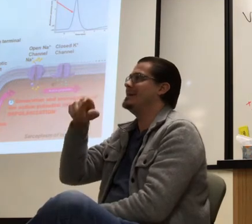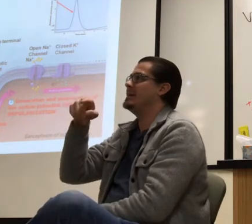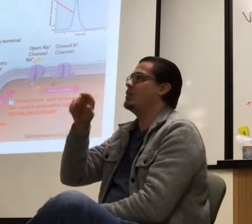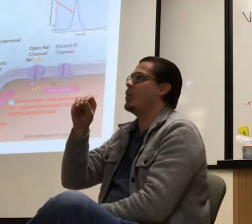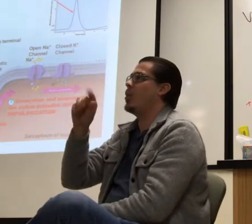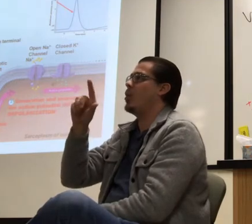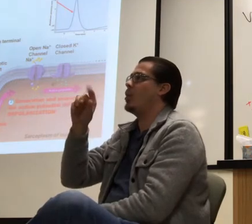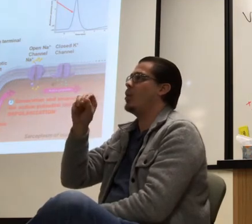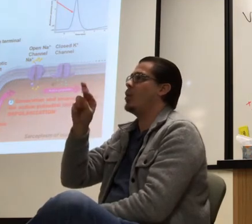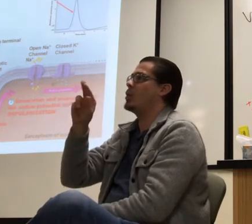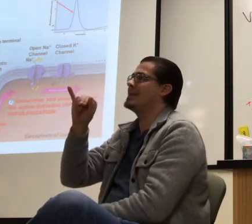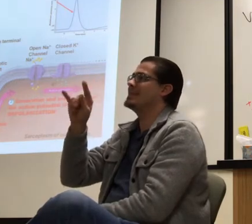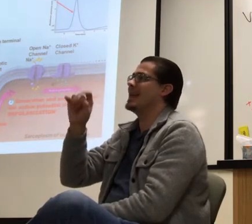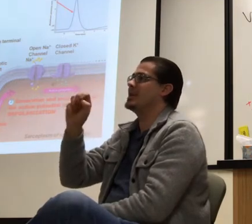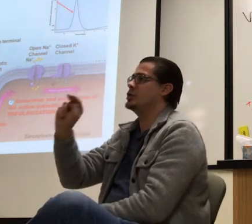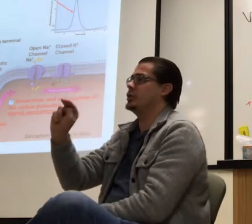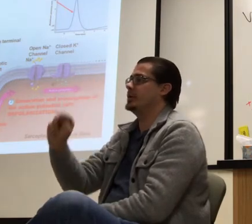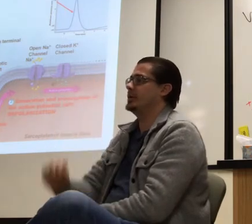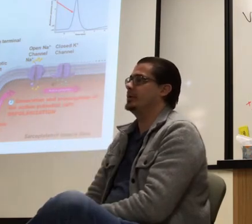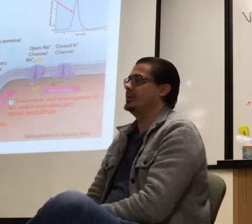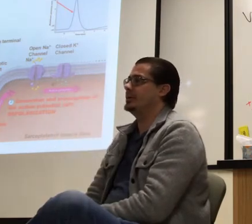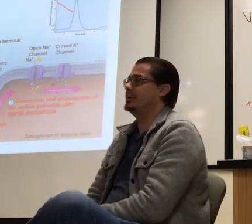Okay.